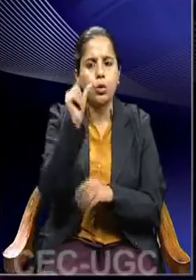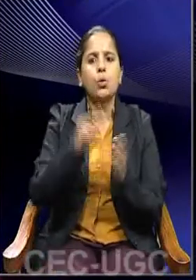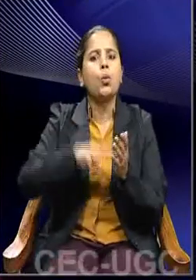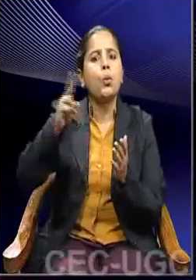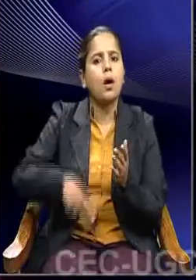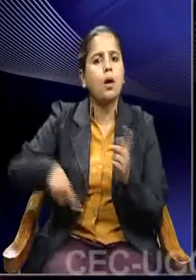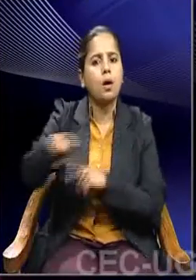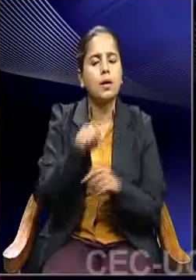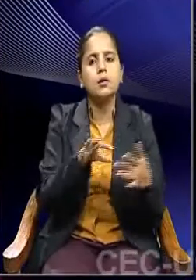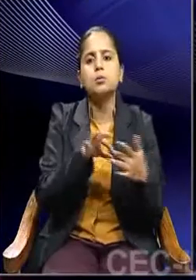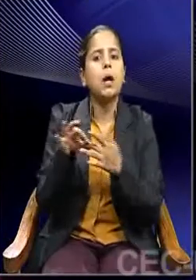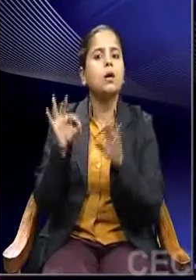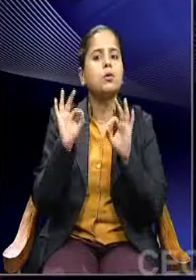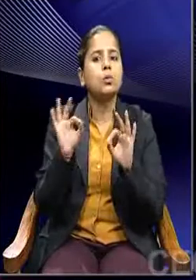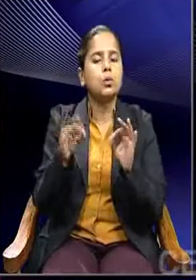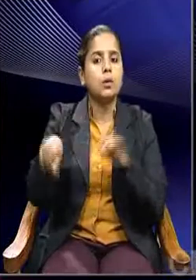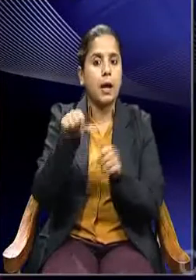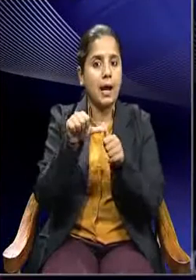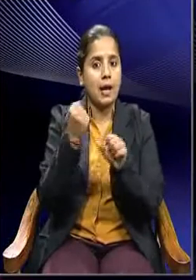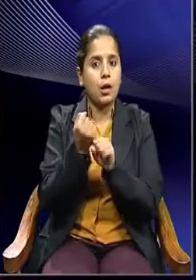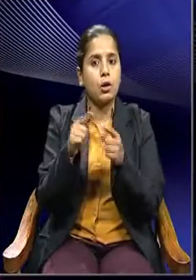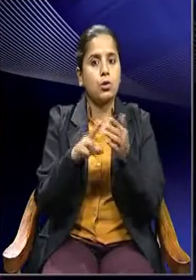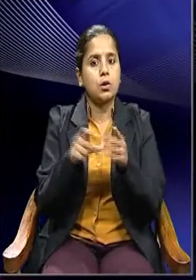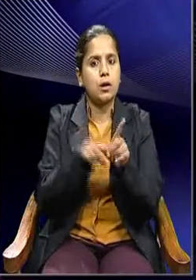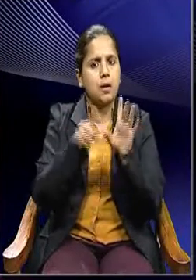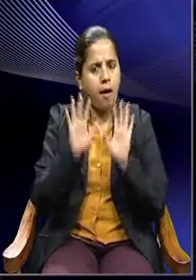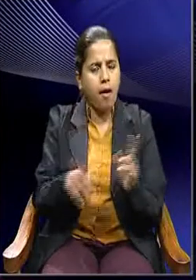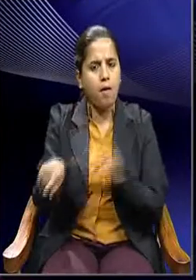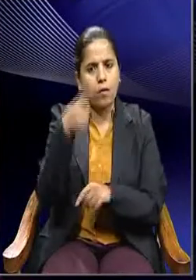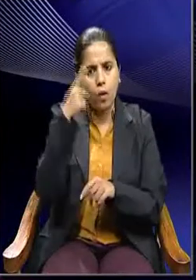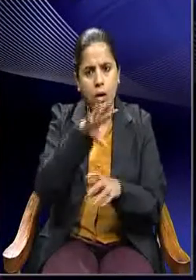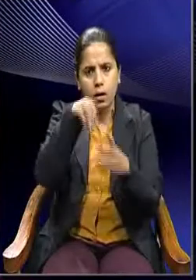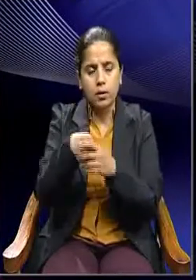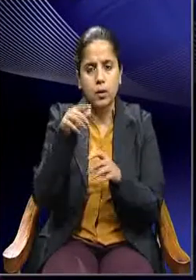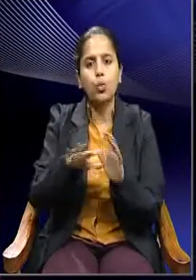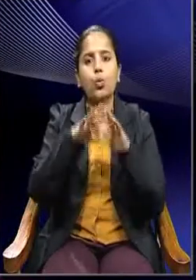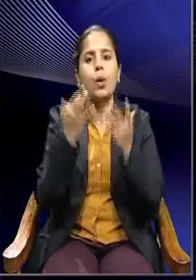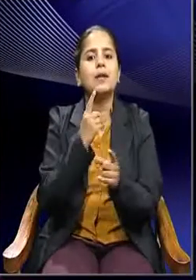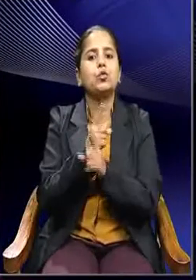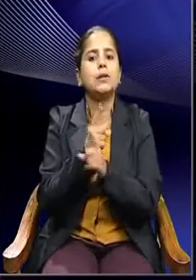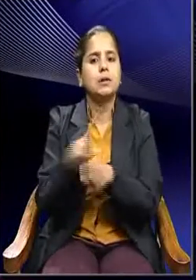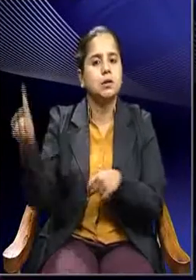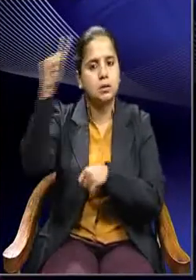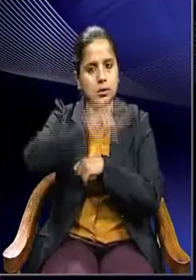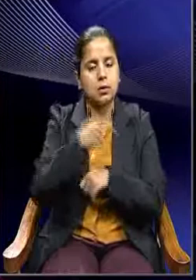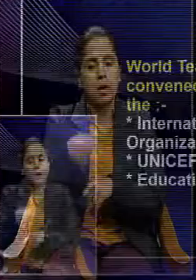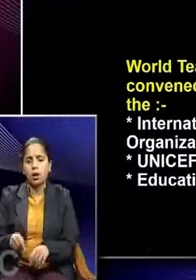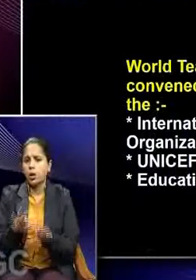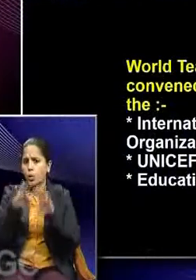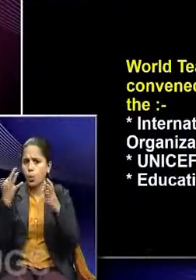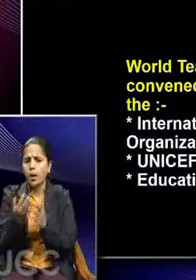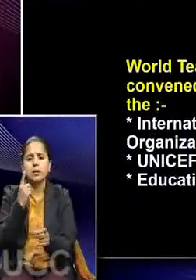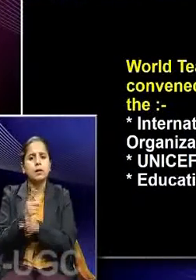Nations specialized agencies involved in observance of World Teachers Day. The World Teachers Day